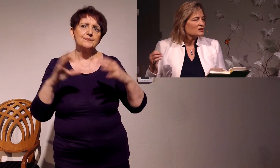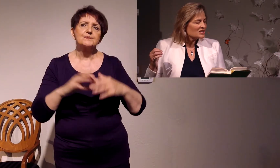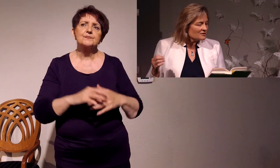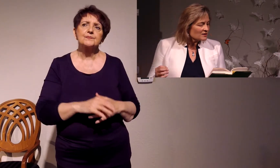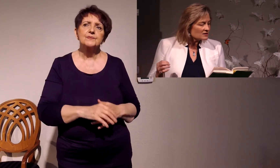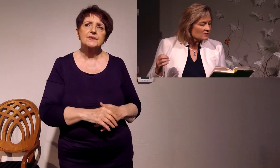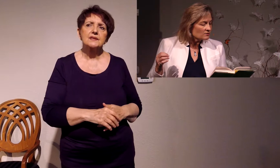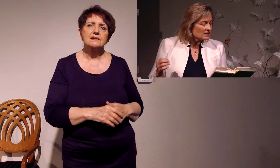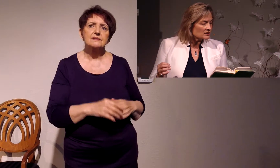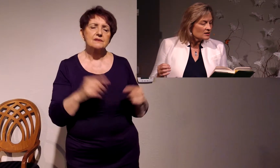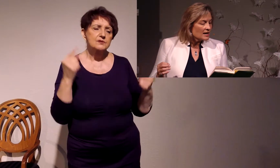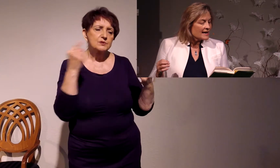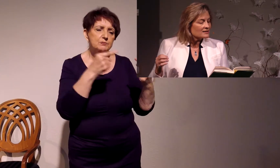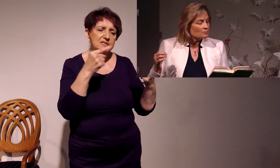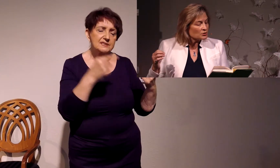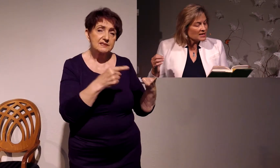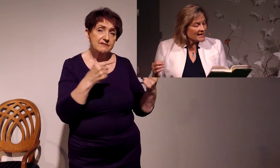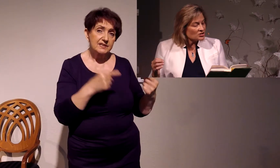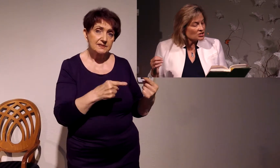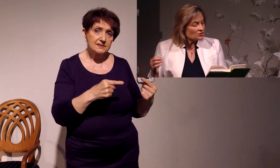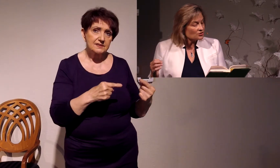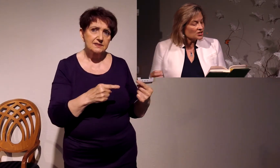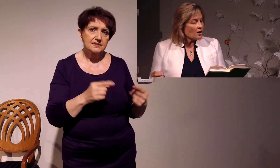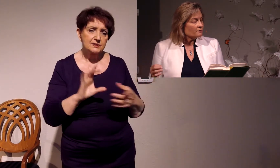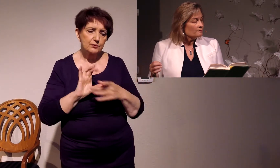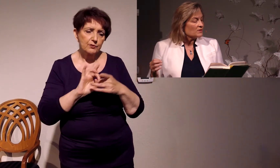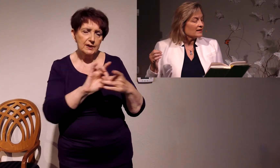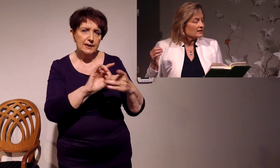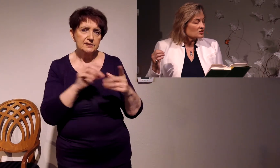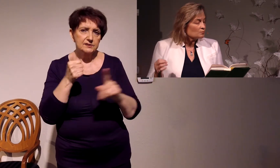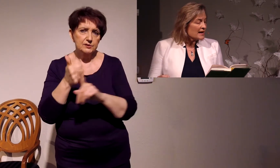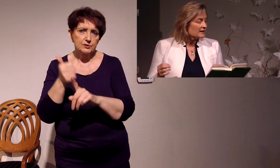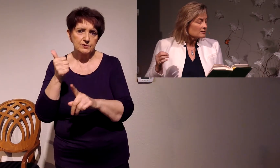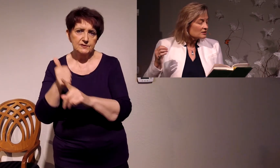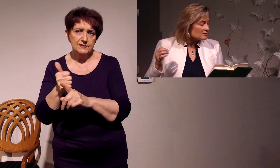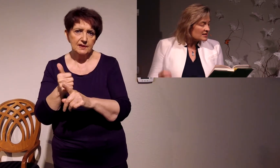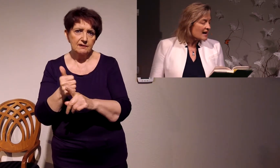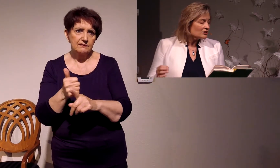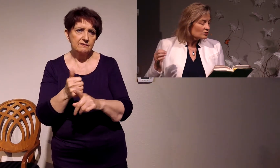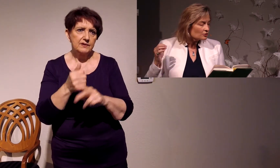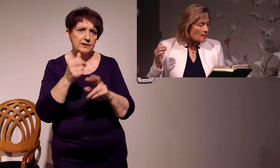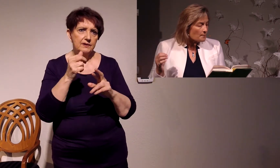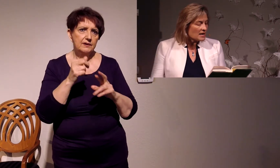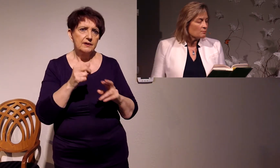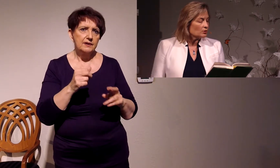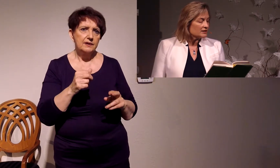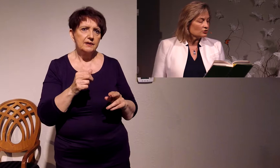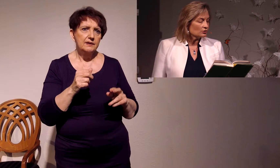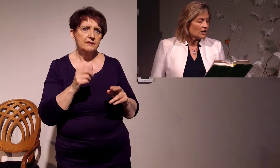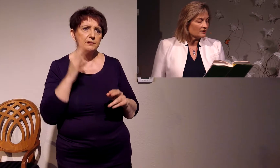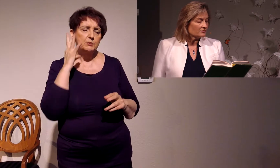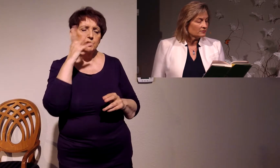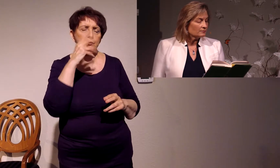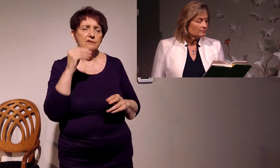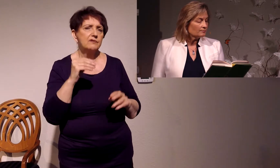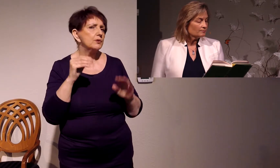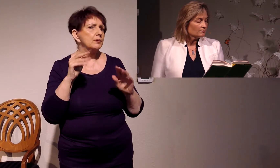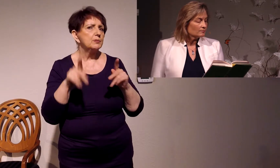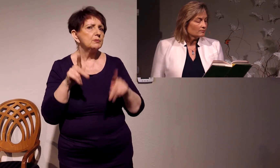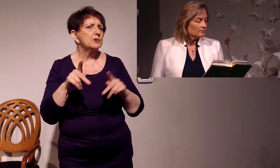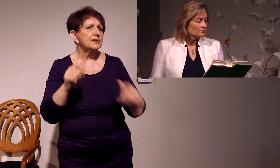the specifics of this as it pertains to yourself and the spectacular people in your life.